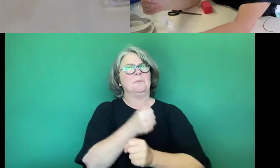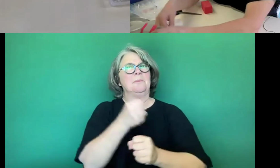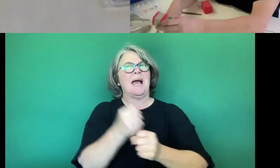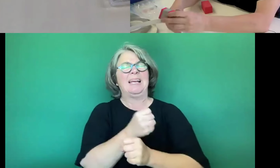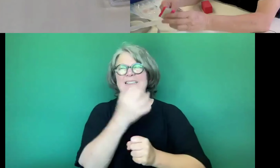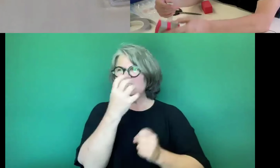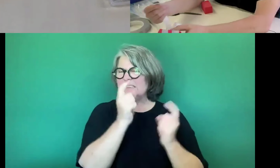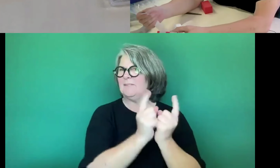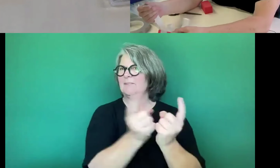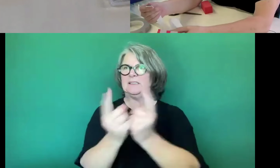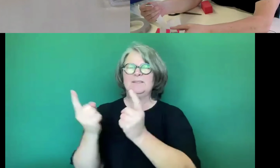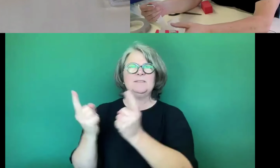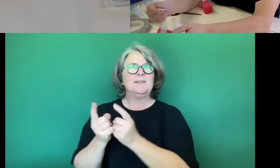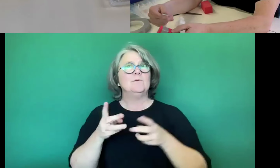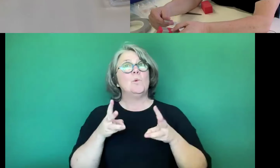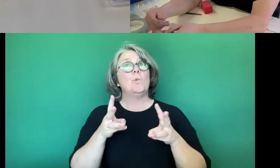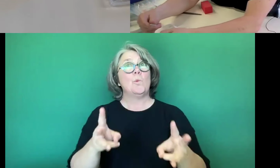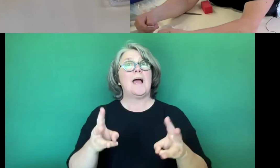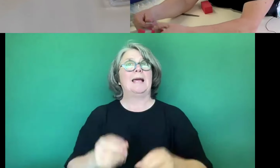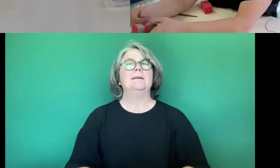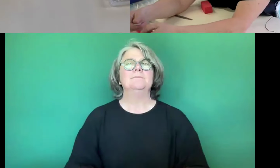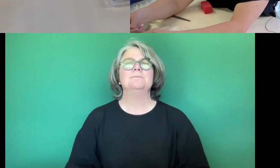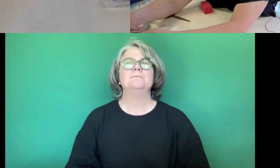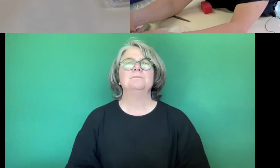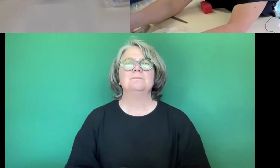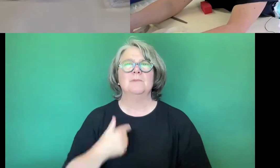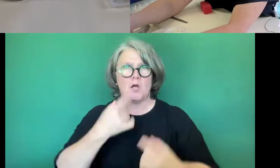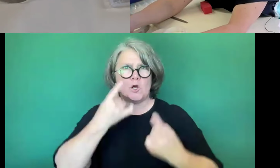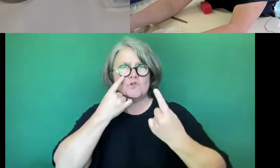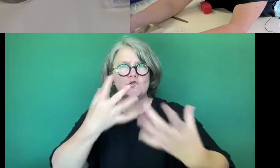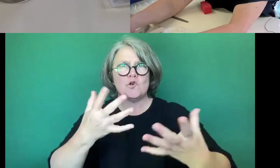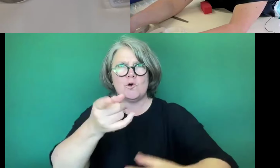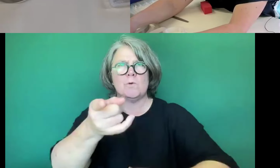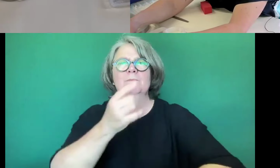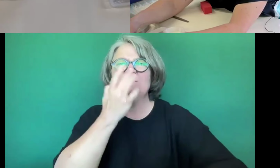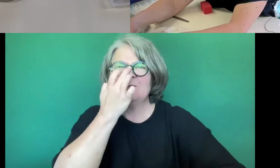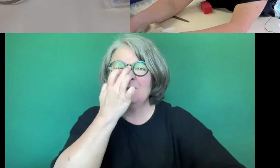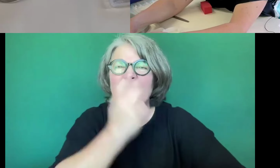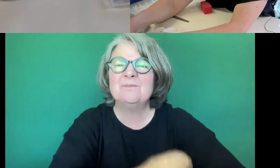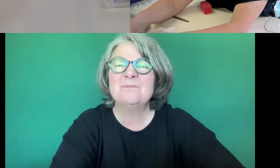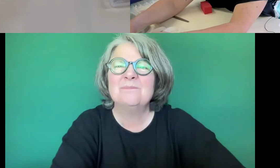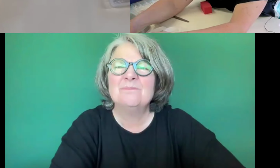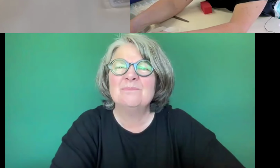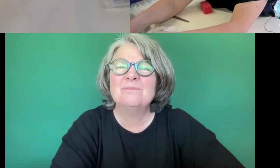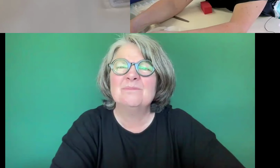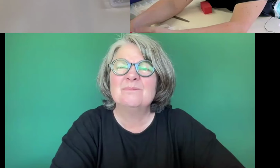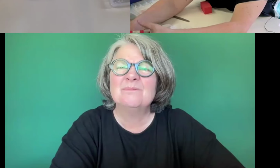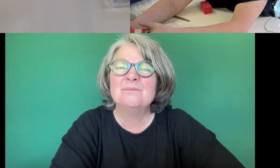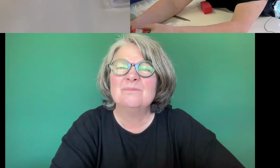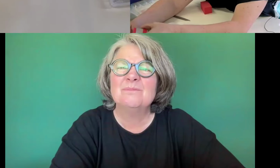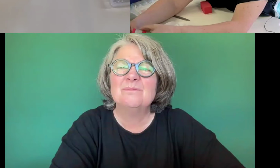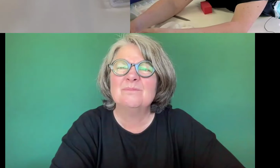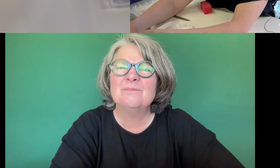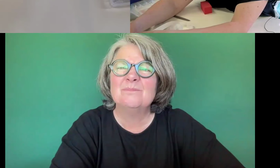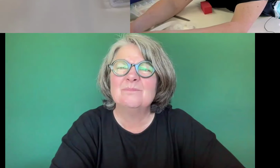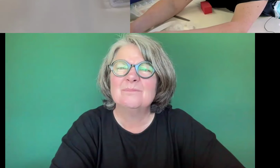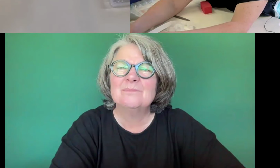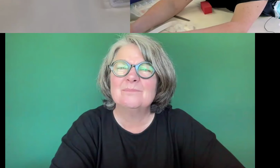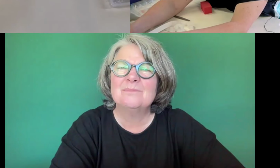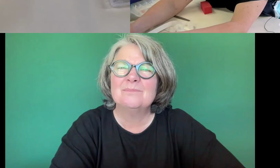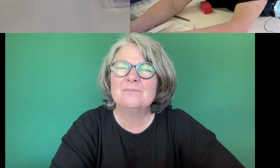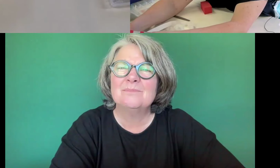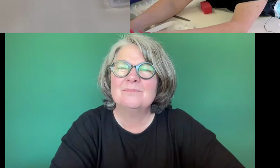different ways. So what I'm going to do is I'm actually going to put here, I'm going to put a piece of tape all the way around the